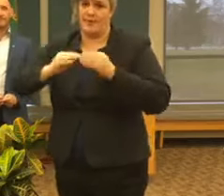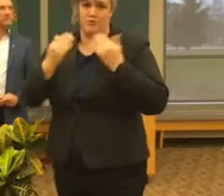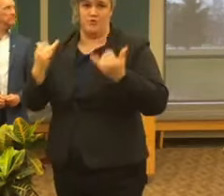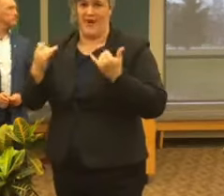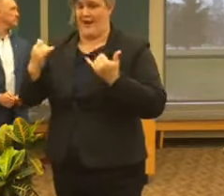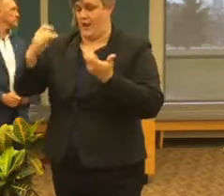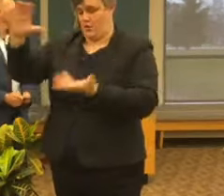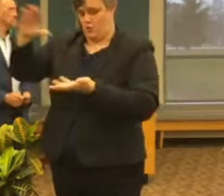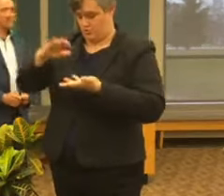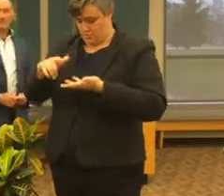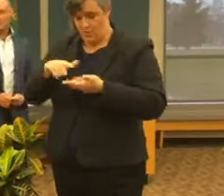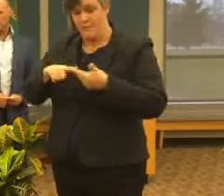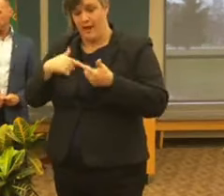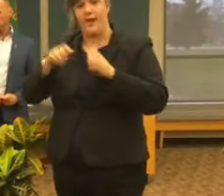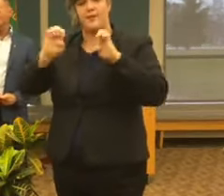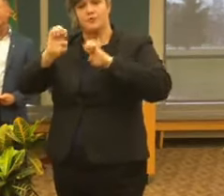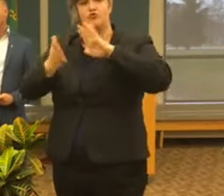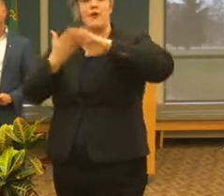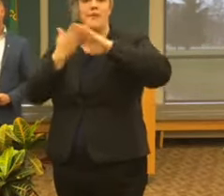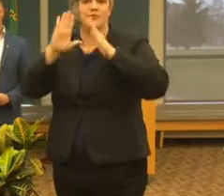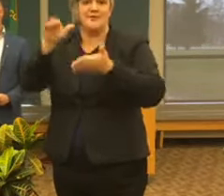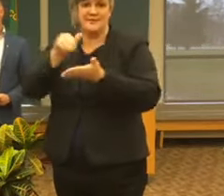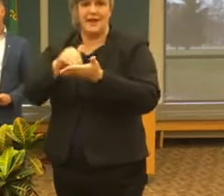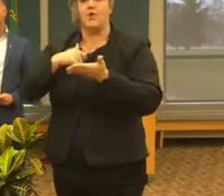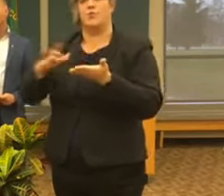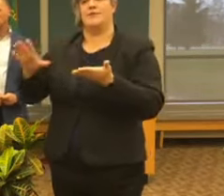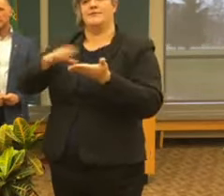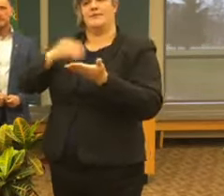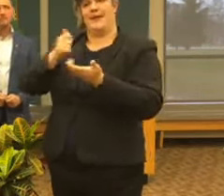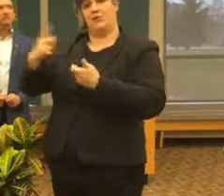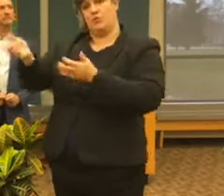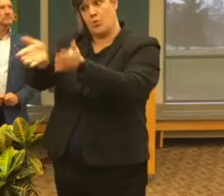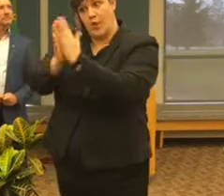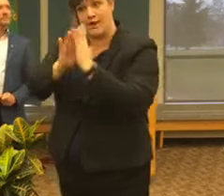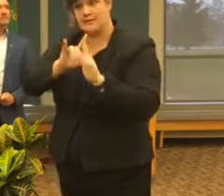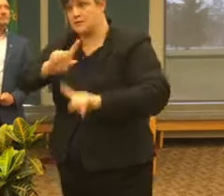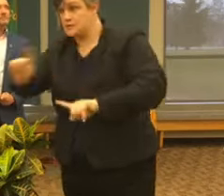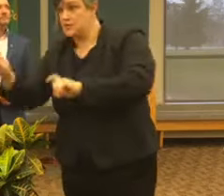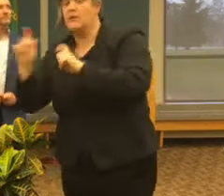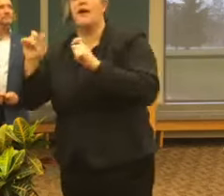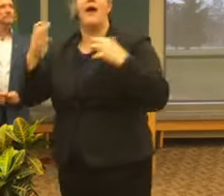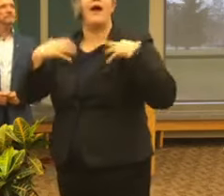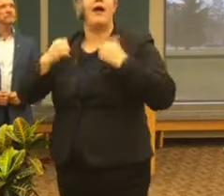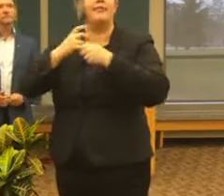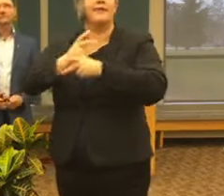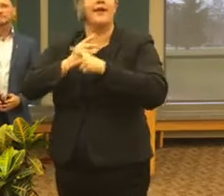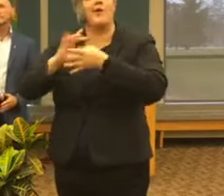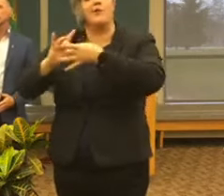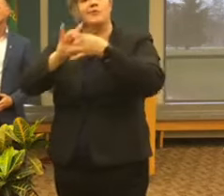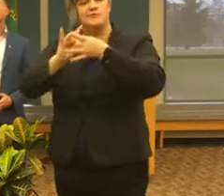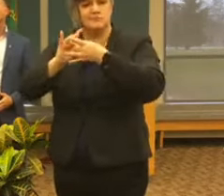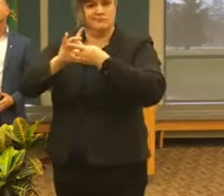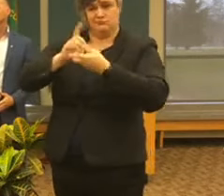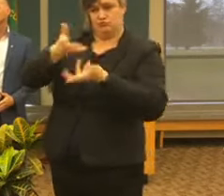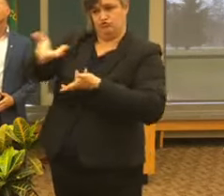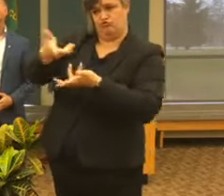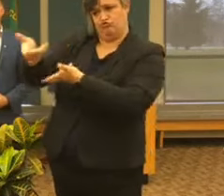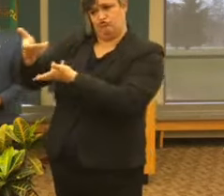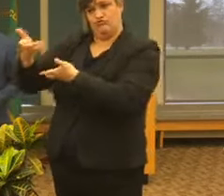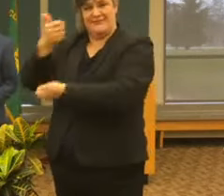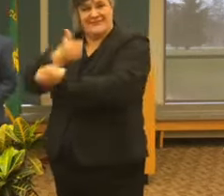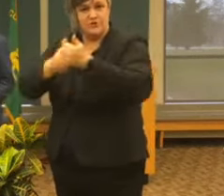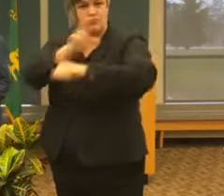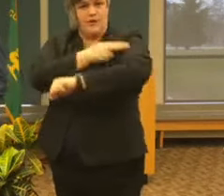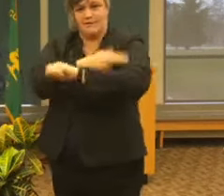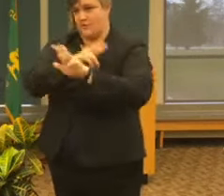Emergency Operations Center is open, taking requests, and we also have a healthcare coalition in Oakland County that's working with the hospitals to get that